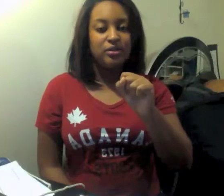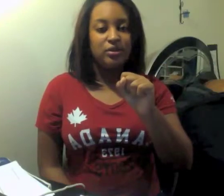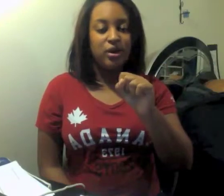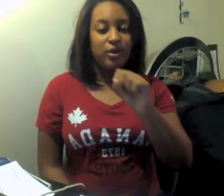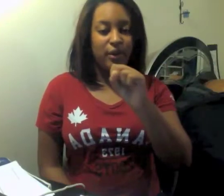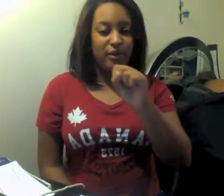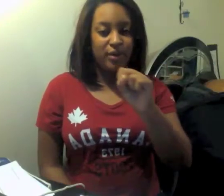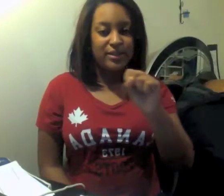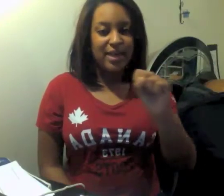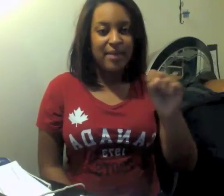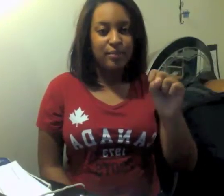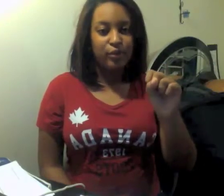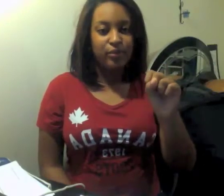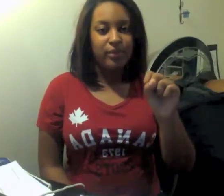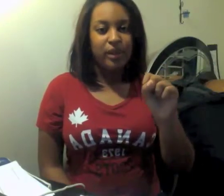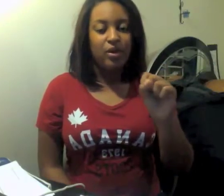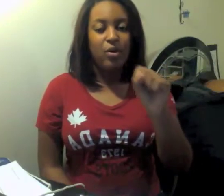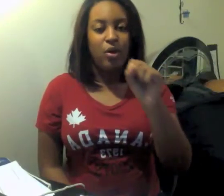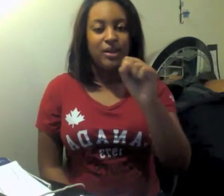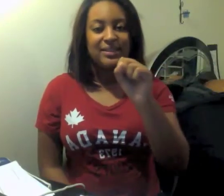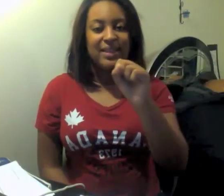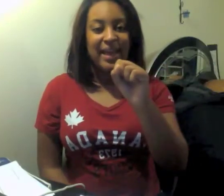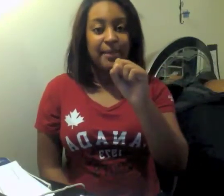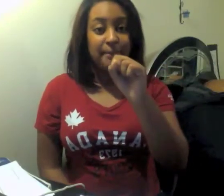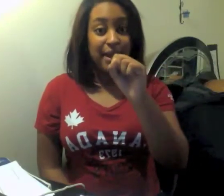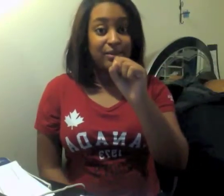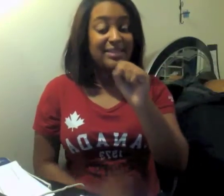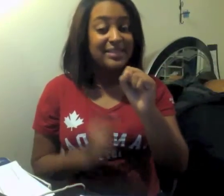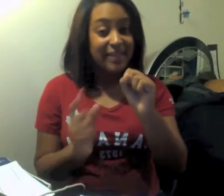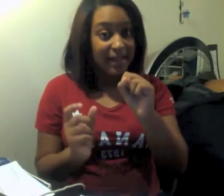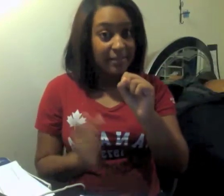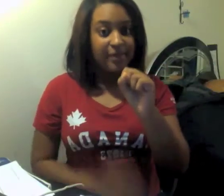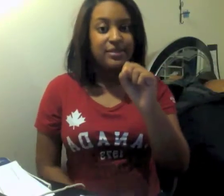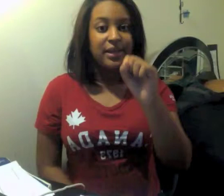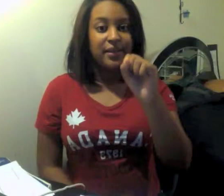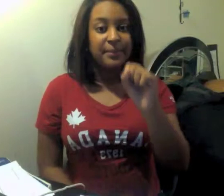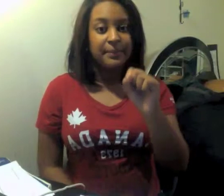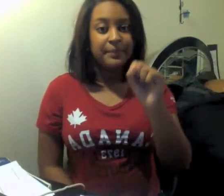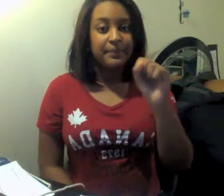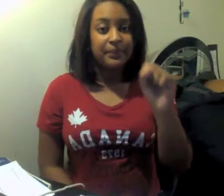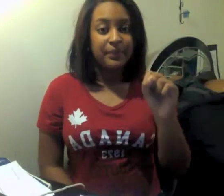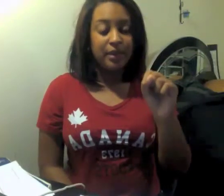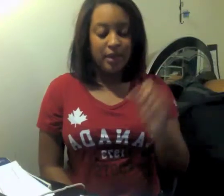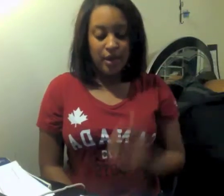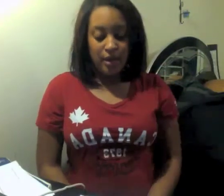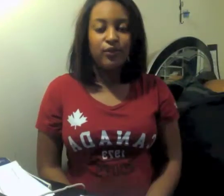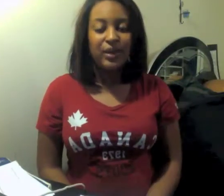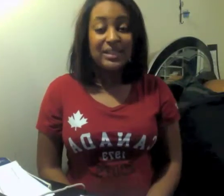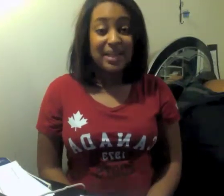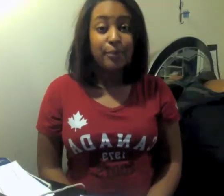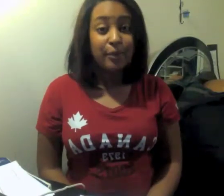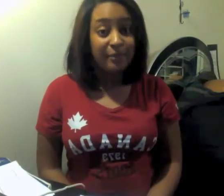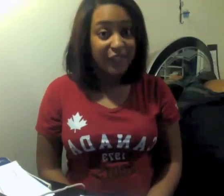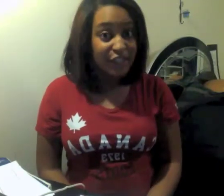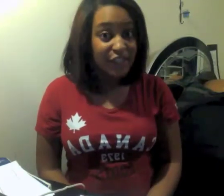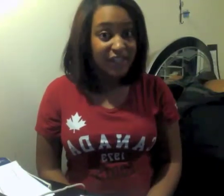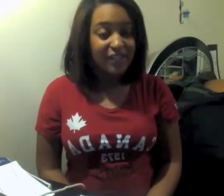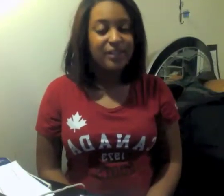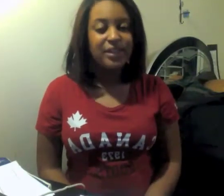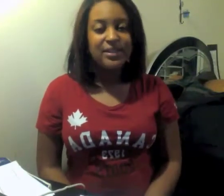So it'll go a slight movement or a slight bounce. Like, for example, Miller, that's